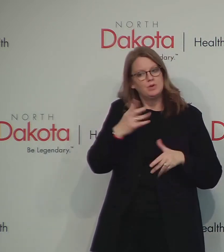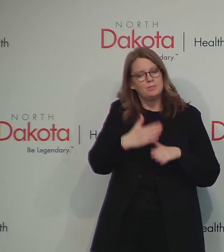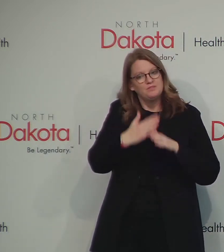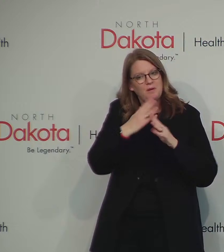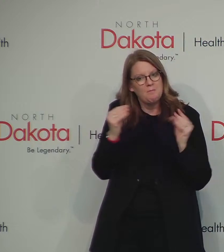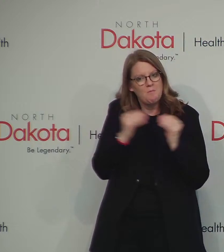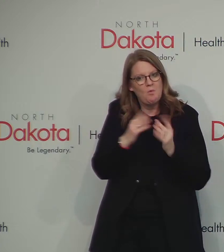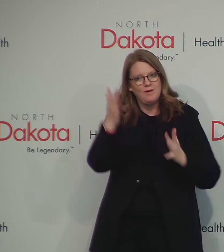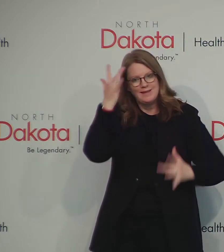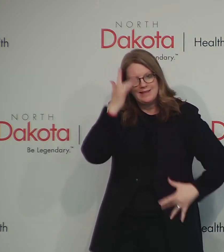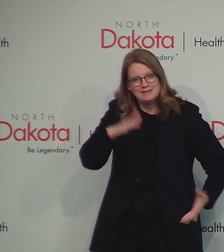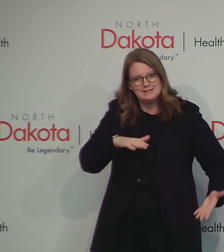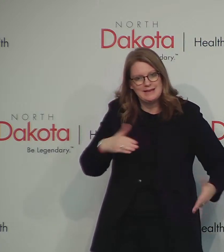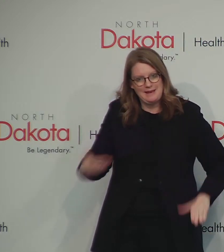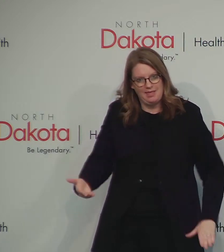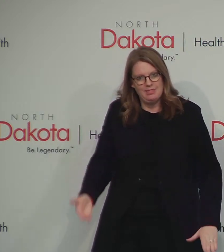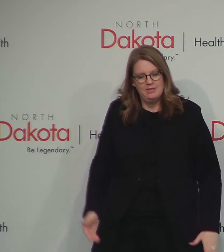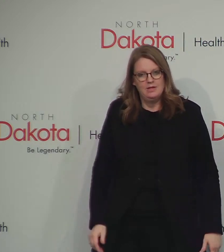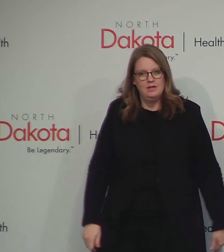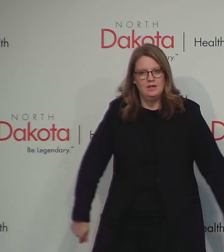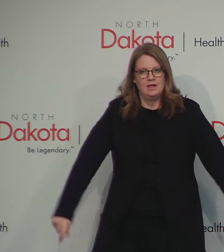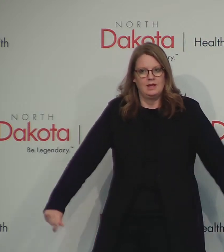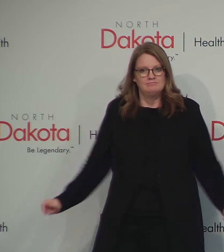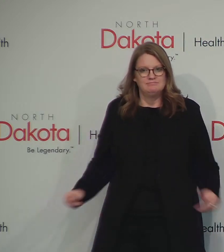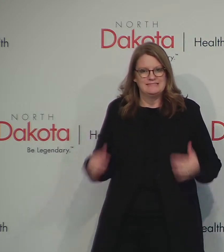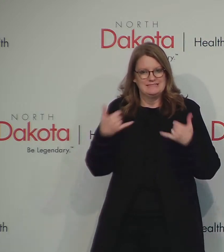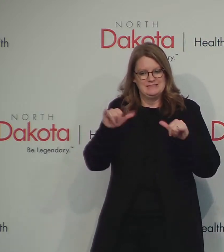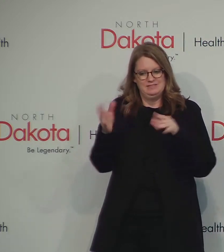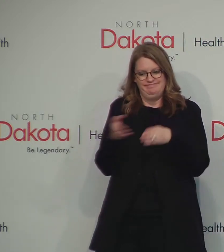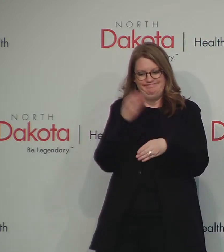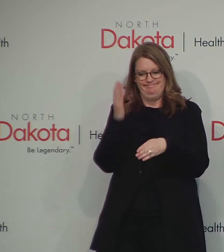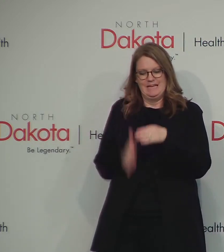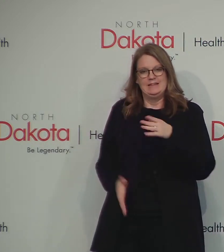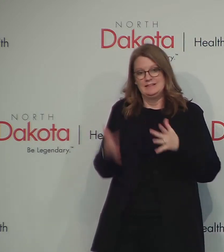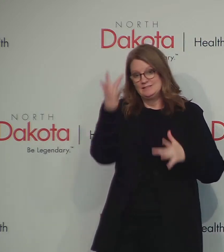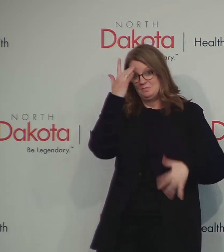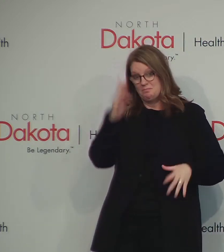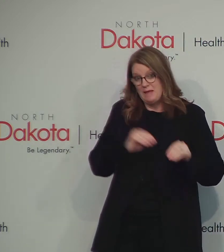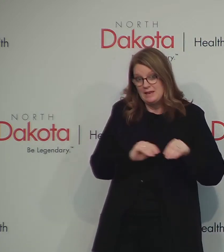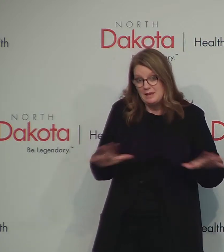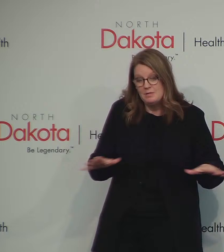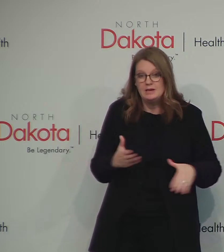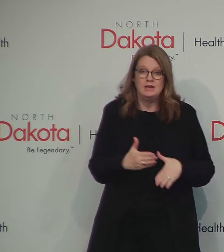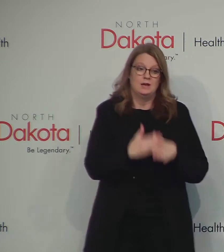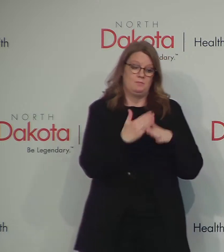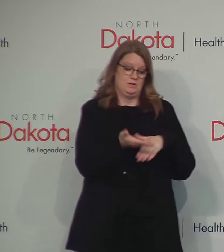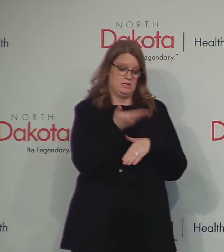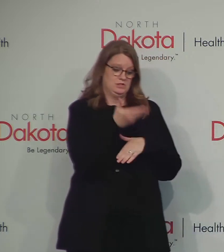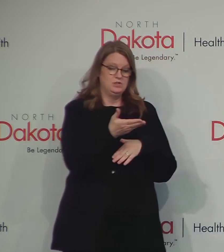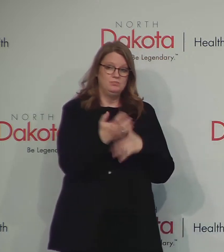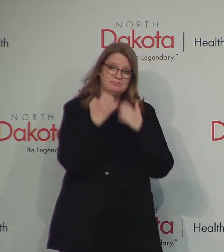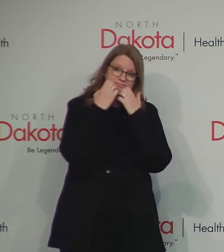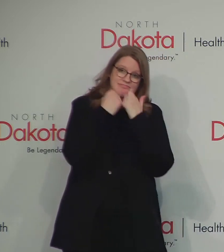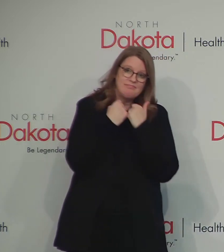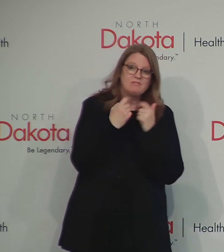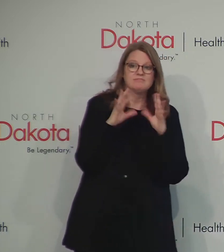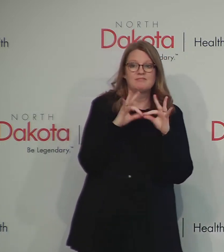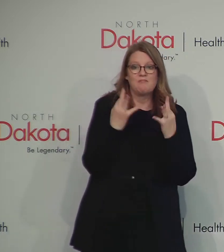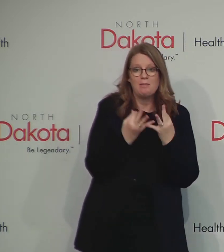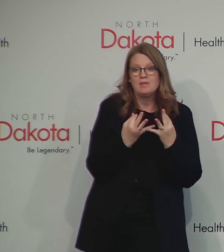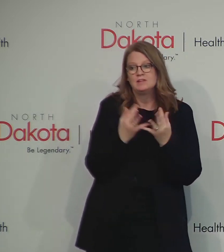and death, and you can help eliminate and eradicate this pandemic. So it not only protects you, but it protects your loved ones, your community, your